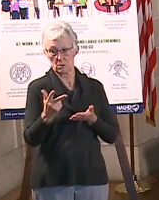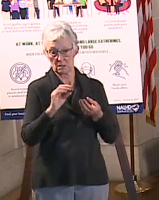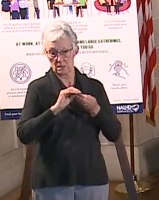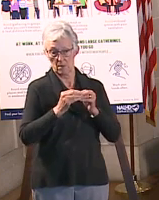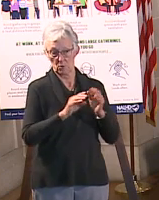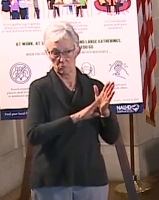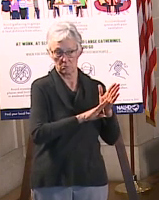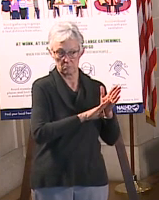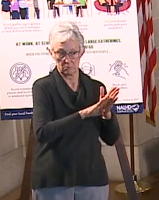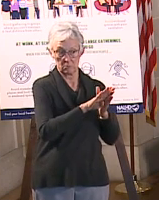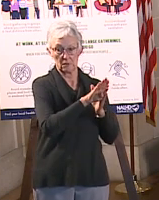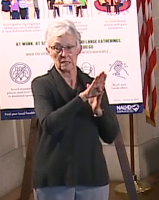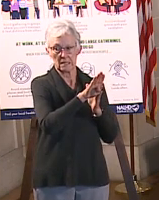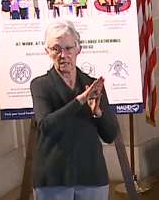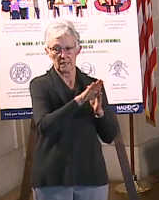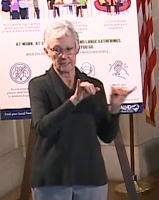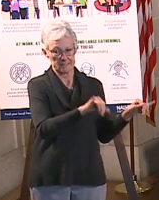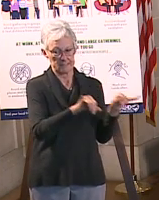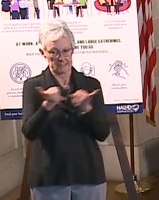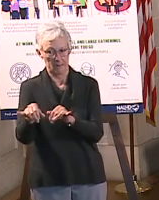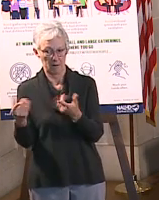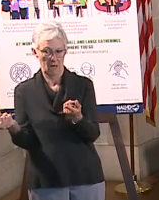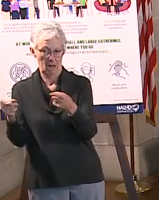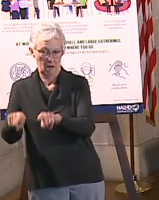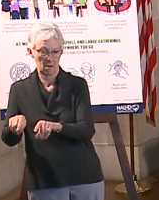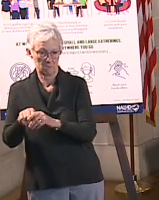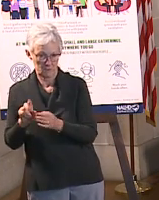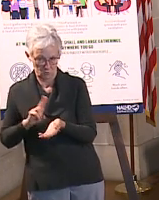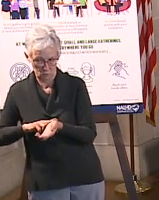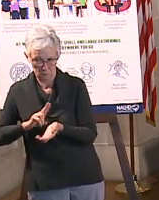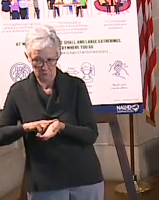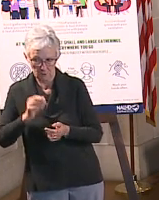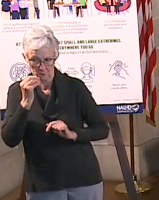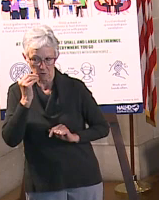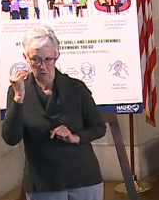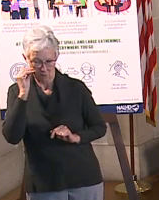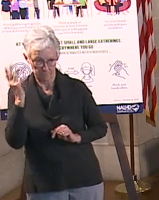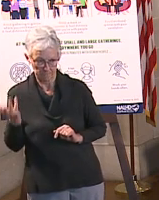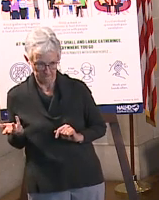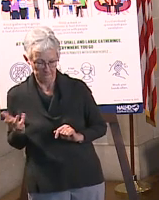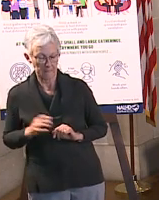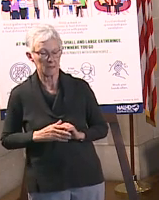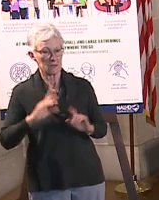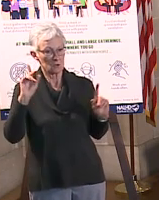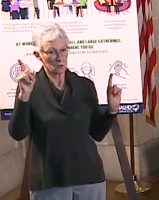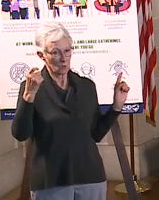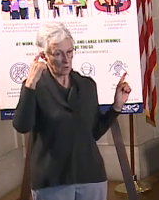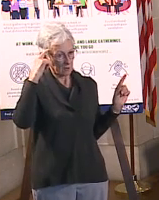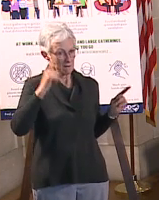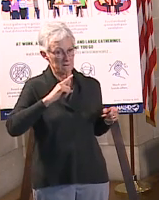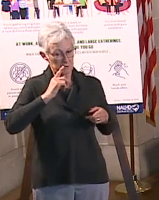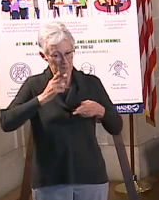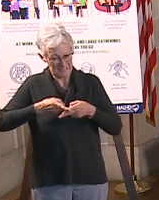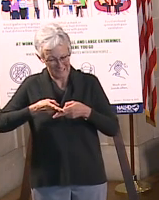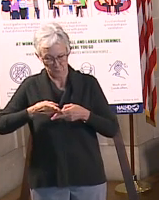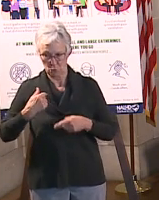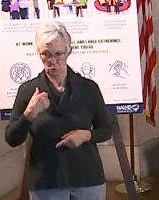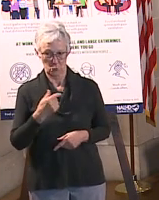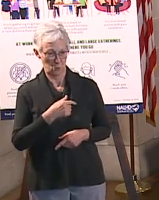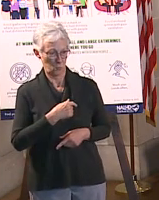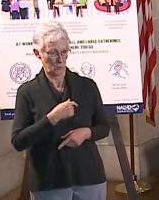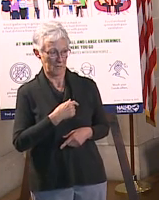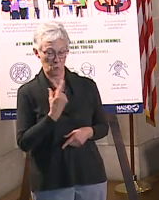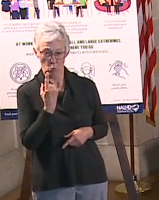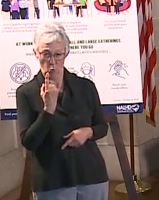saw the same type of surge in the long-term care facilities. So, you know, as the governor mentioned, we're one of the few states